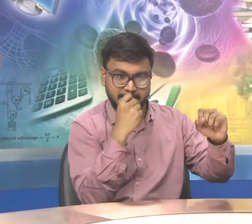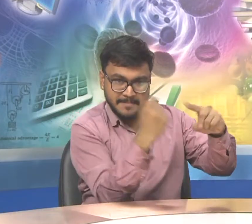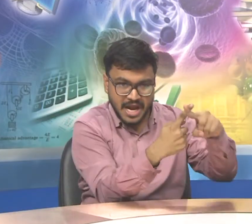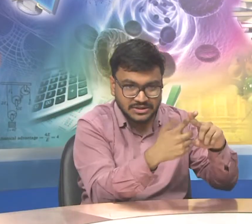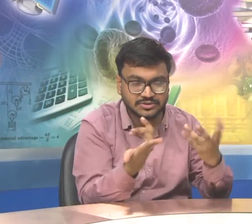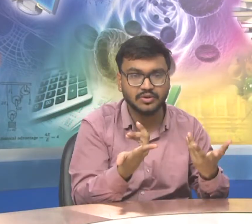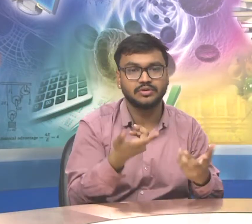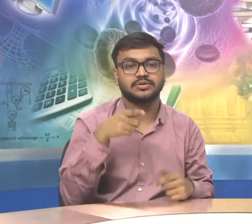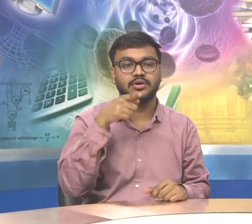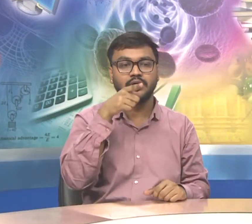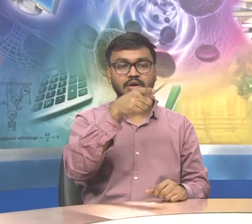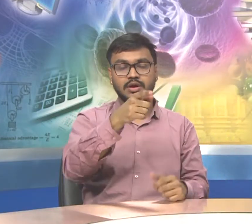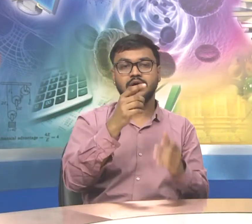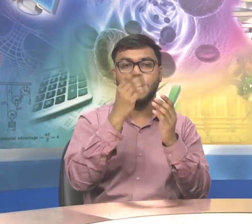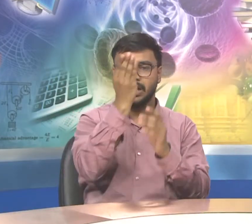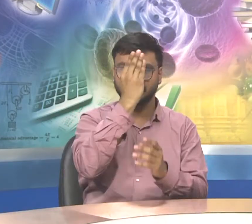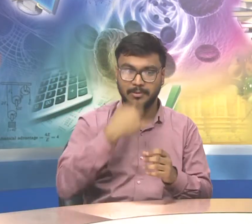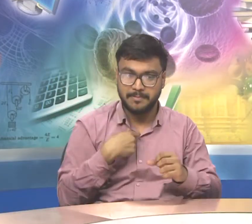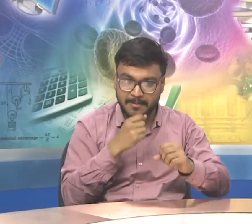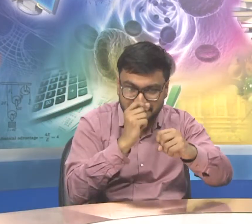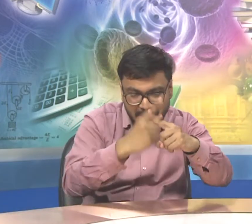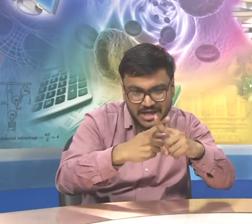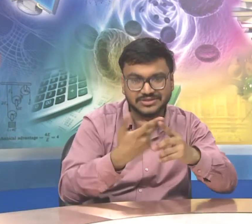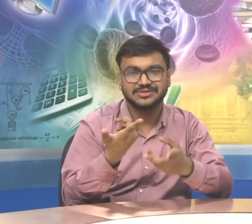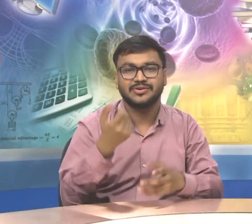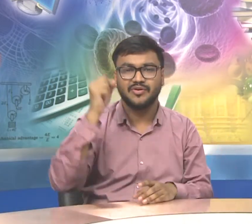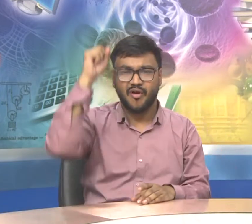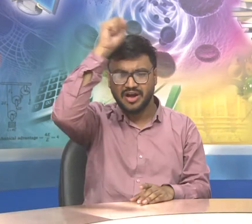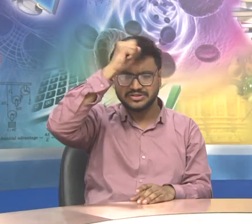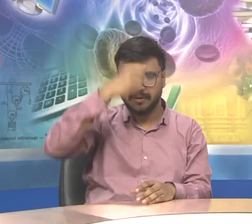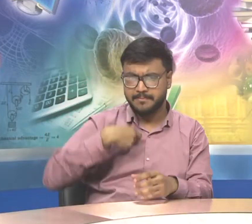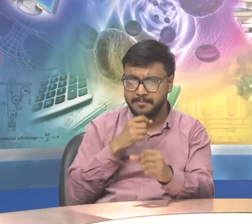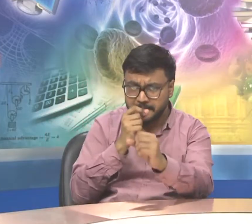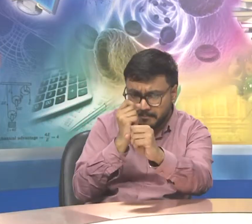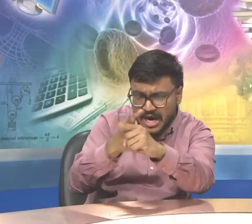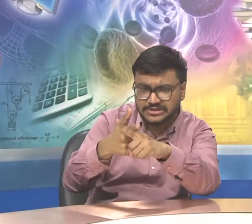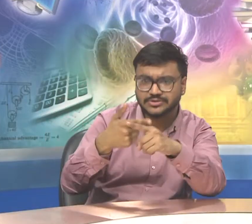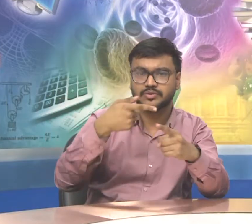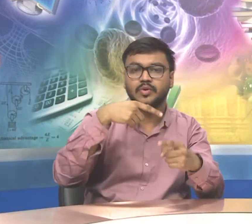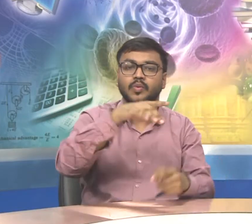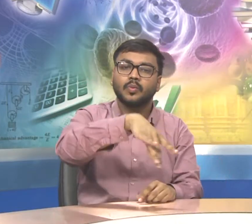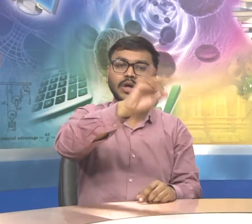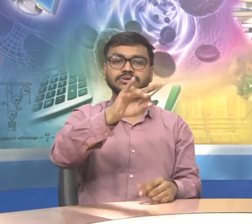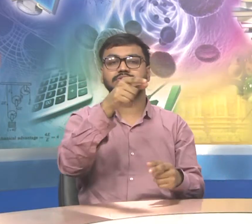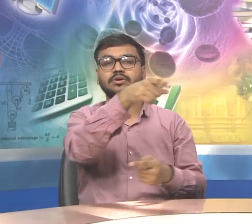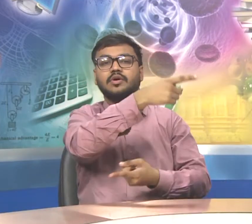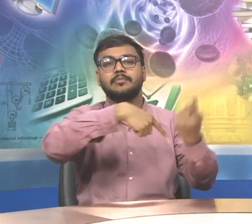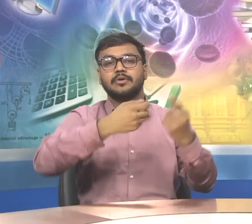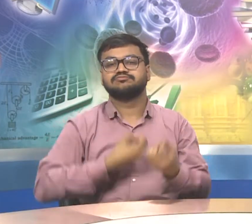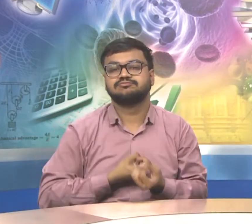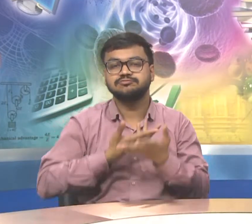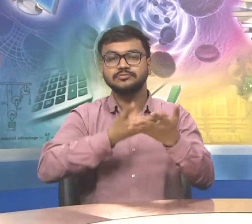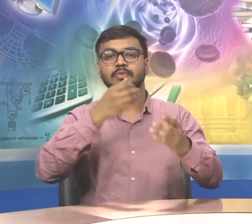For example, freedom of speech and expression, choose any religion,